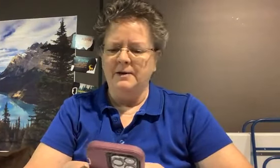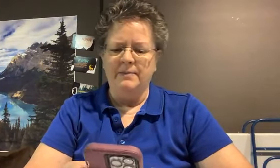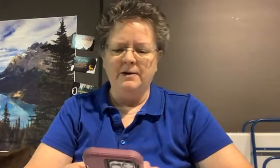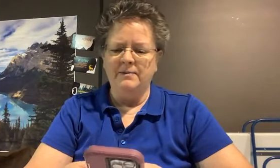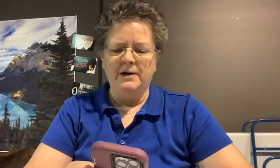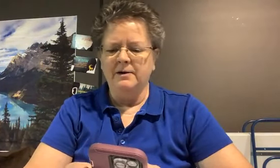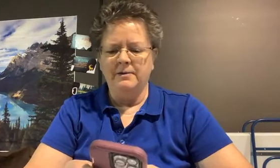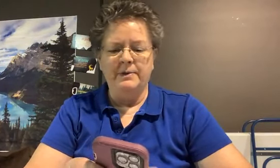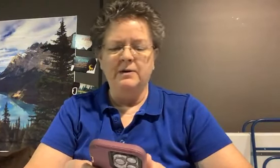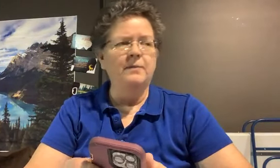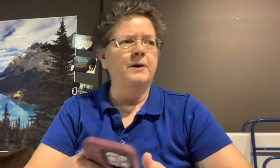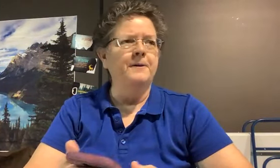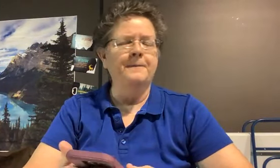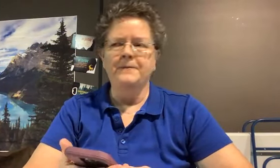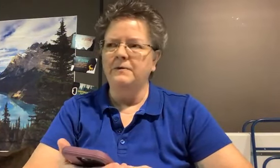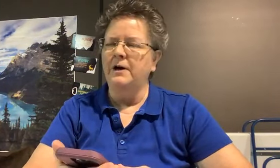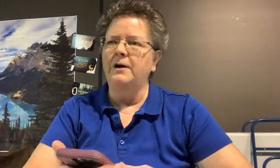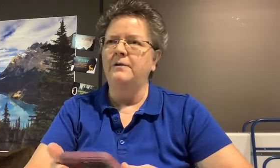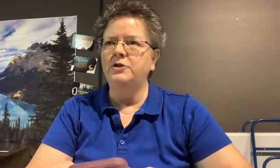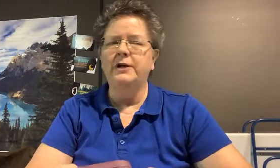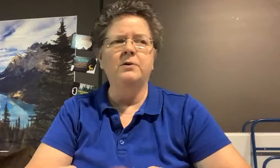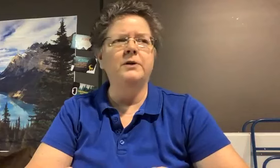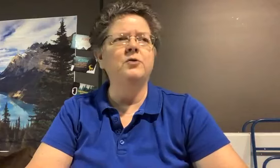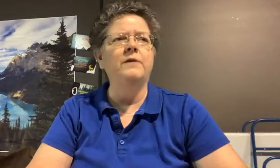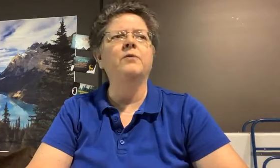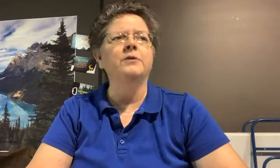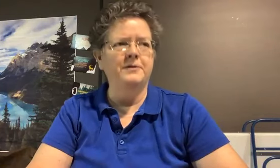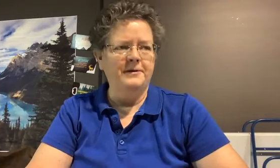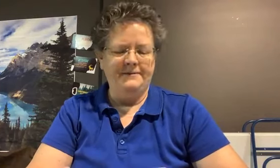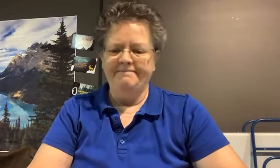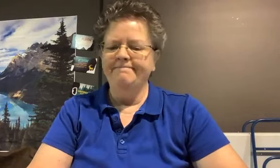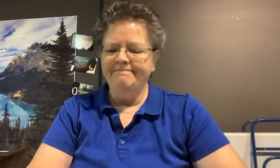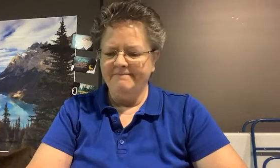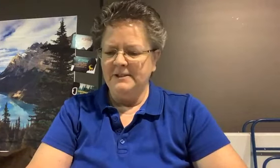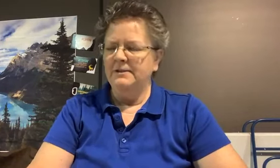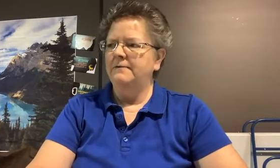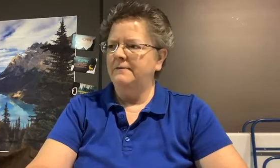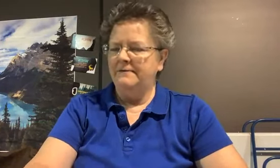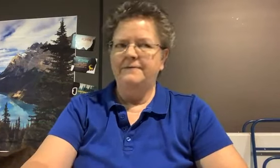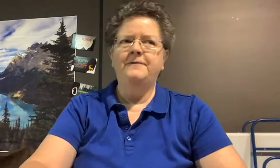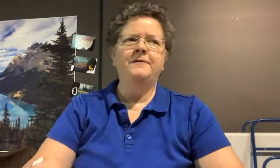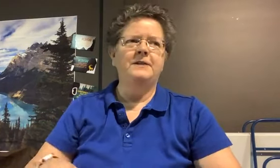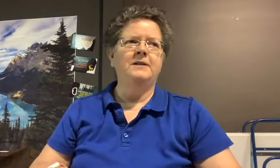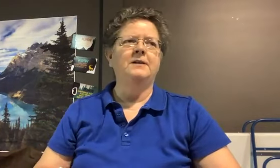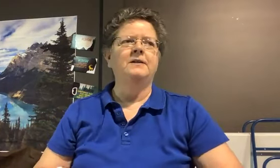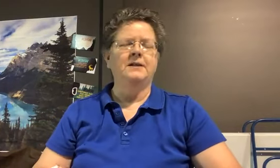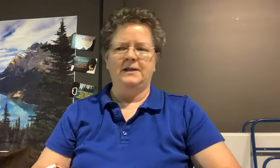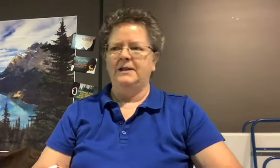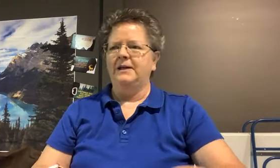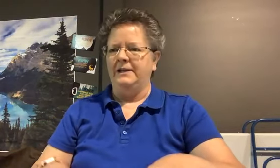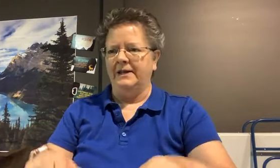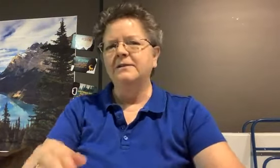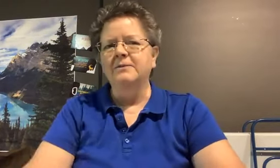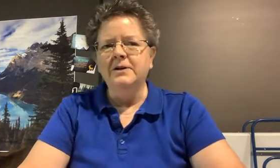getting bigger and bigger. When did she do? January 24th. That's going to be so much fun. Yes. Are you